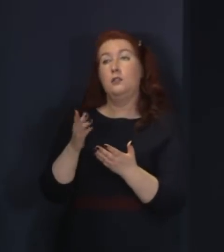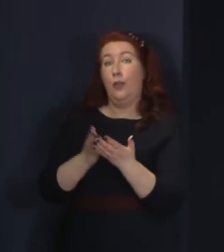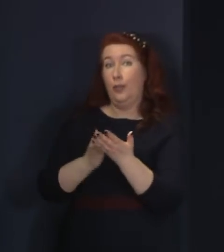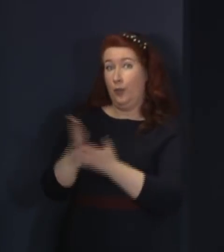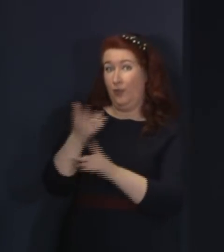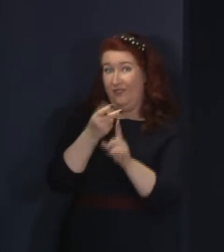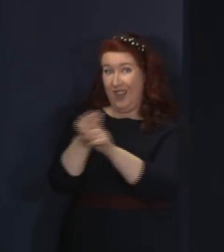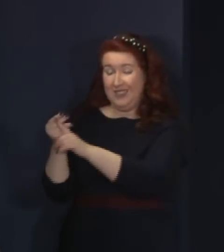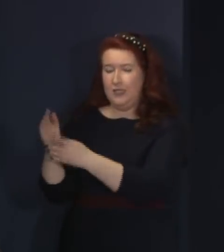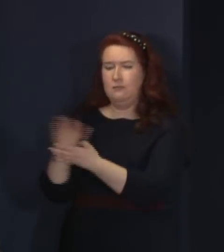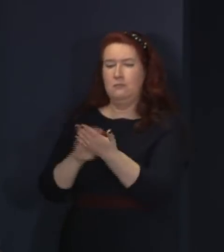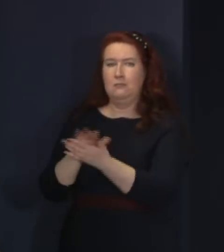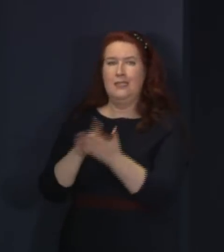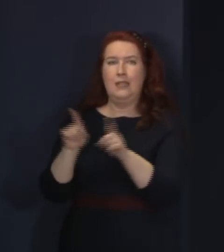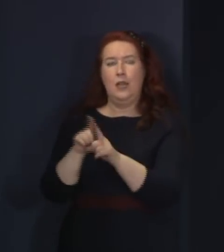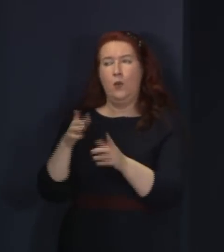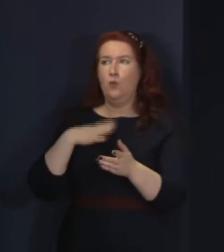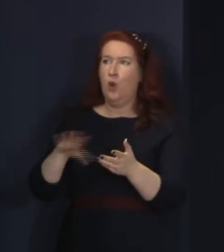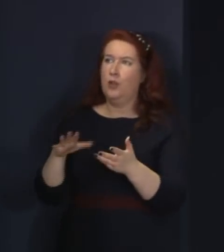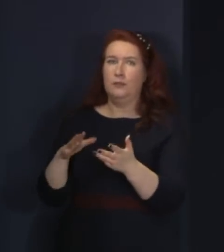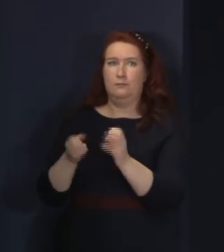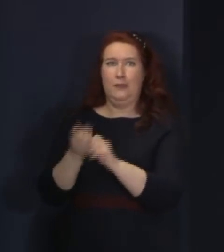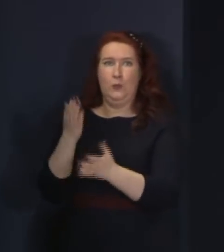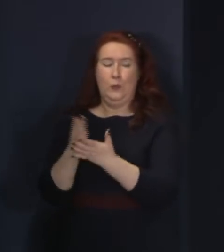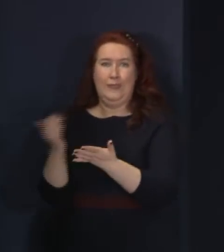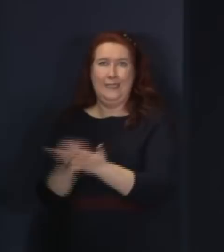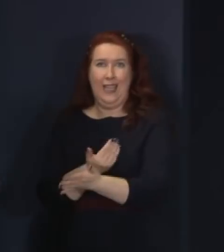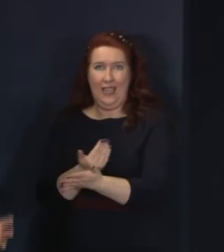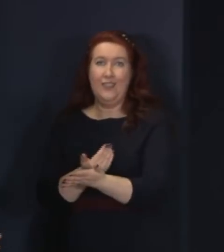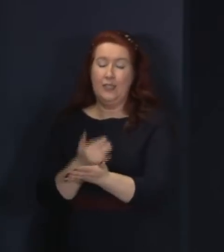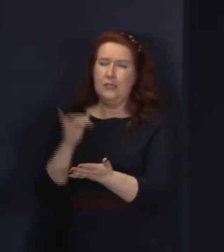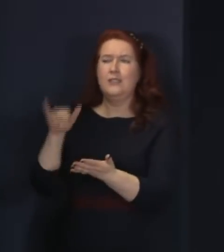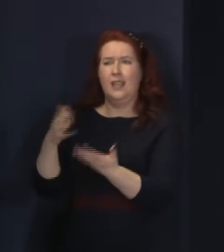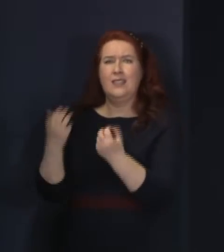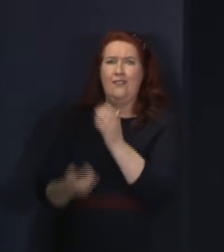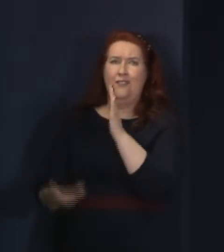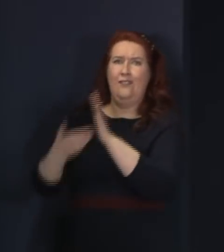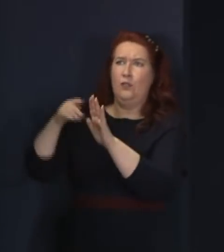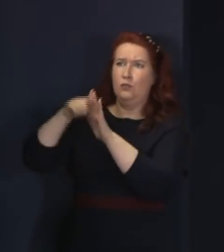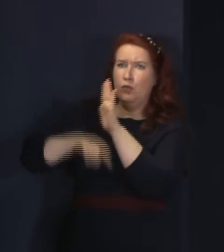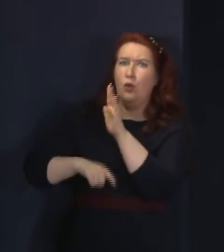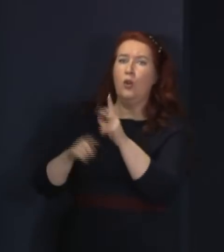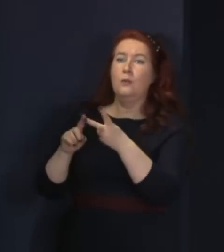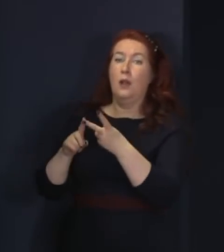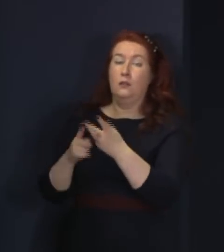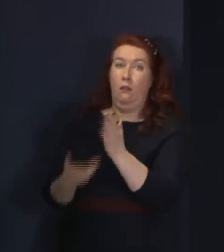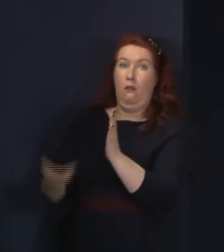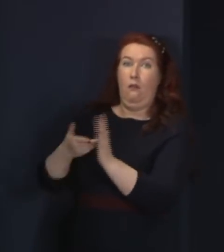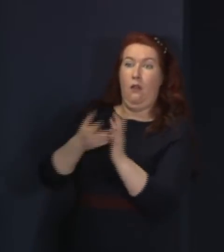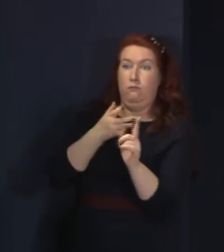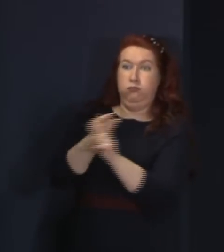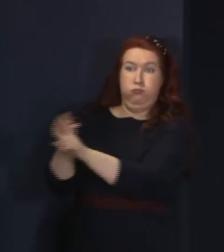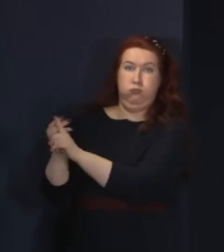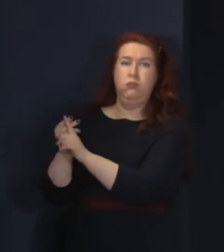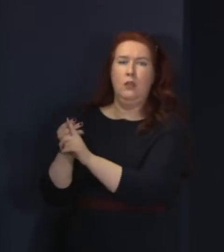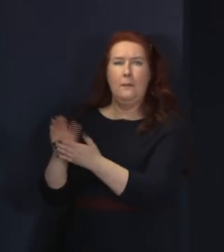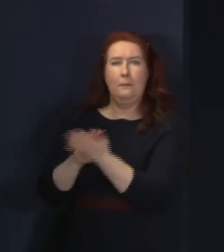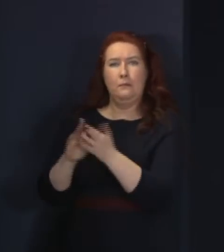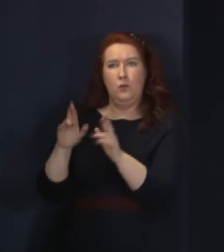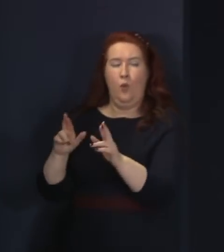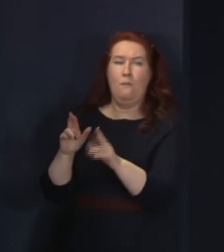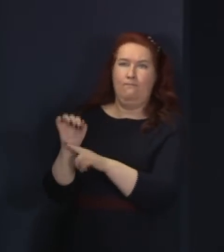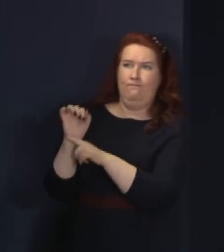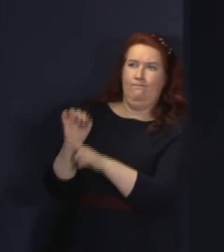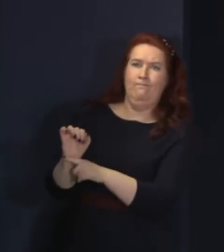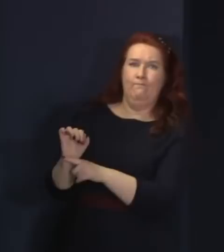we're creating is a safety net in the area to make sure that, as well as the extra measures to restrict transmission within the area,